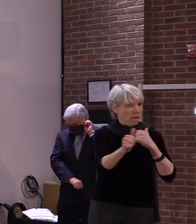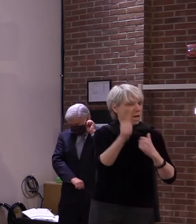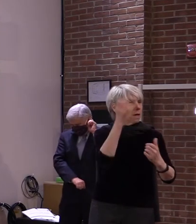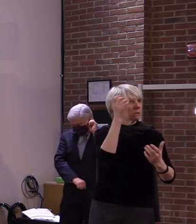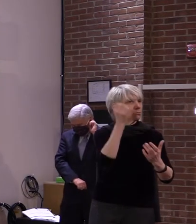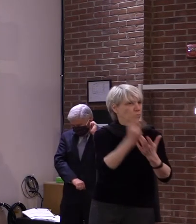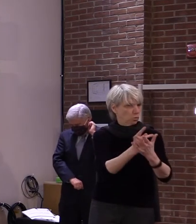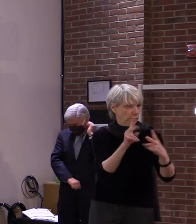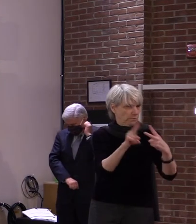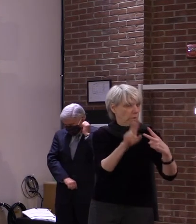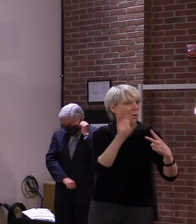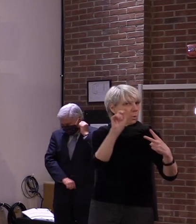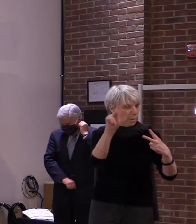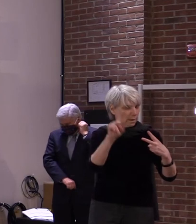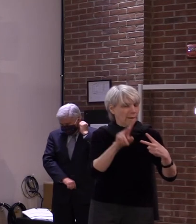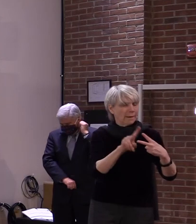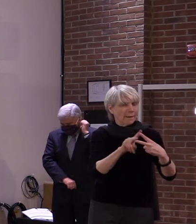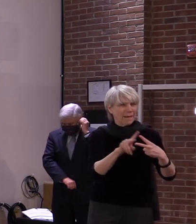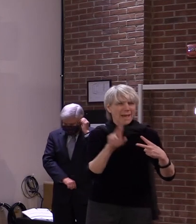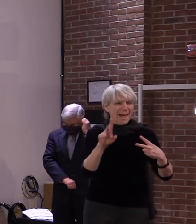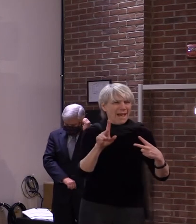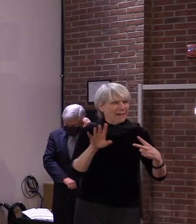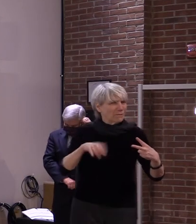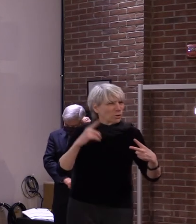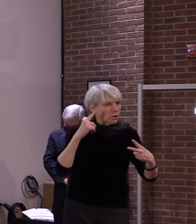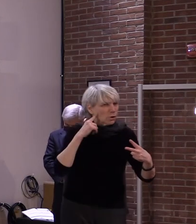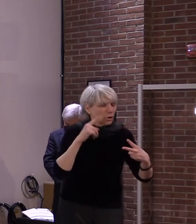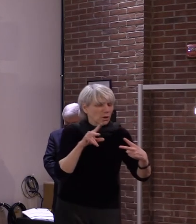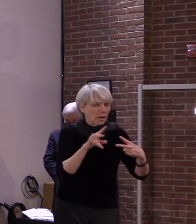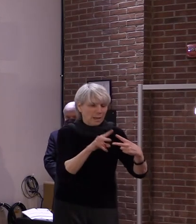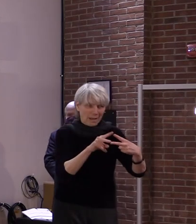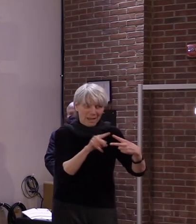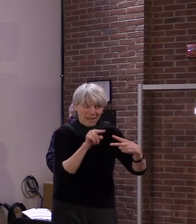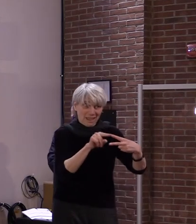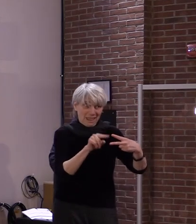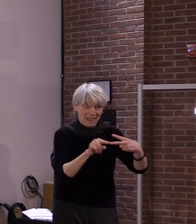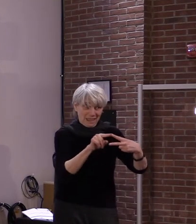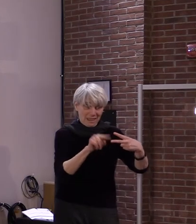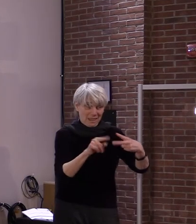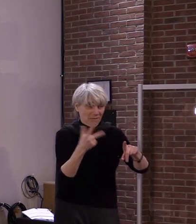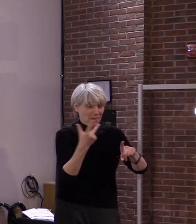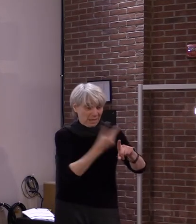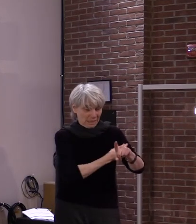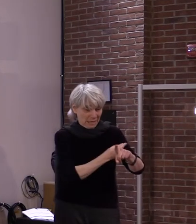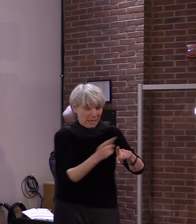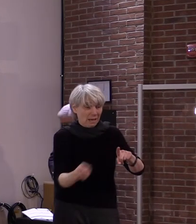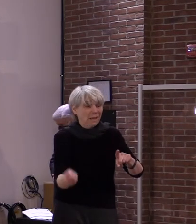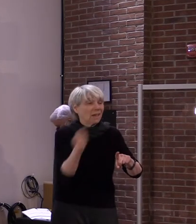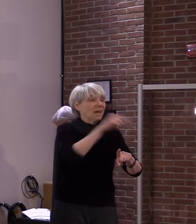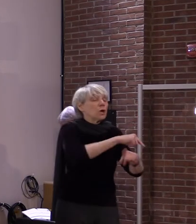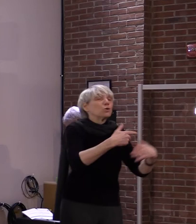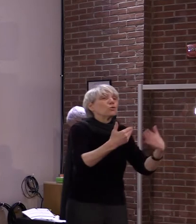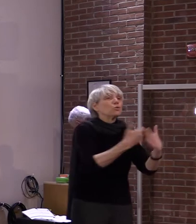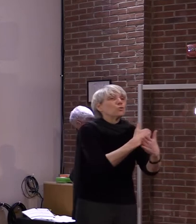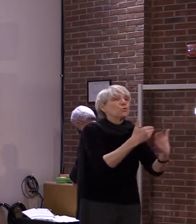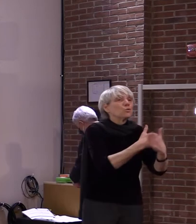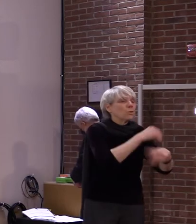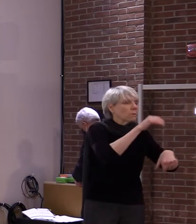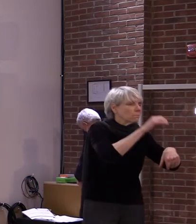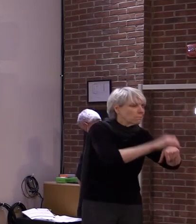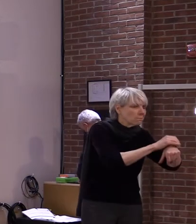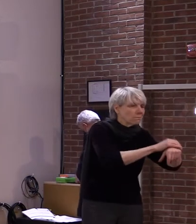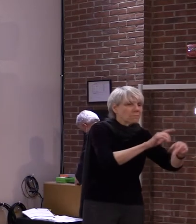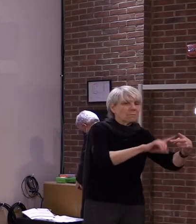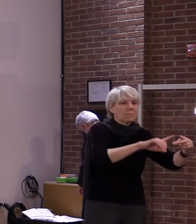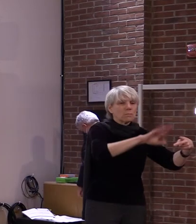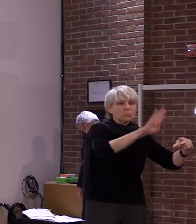they what what information do you could you sum up with the known information about the ability of the two main